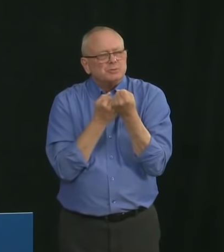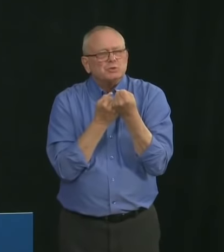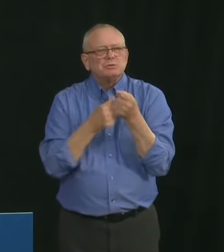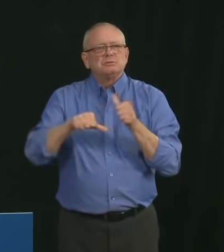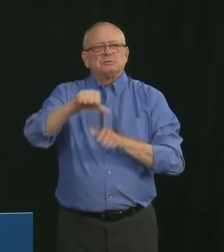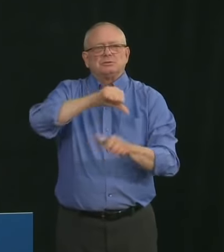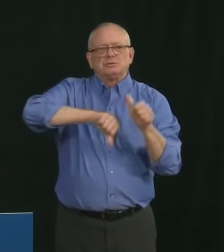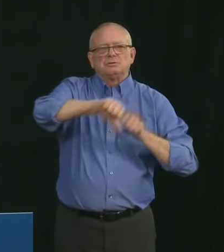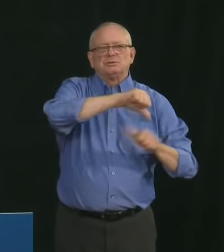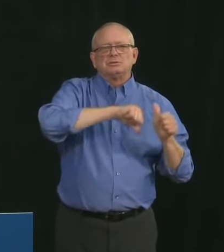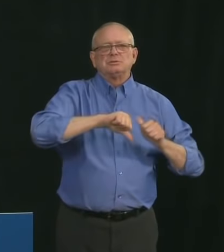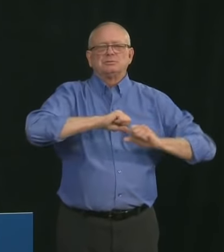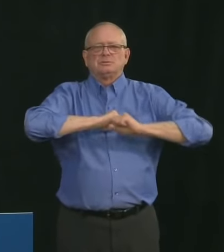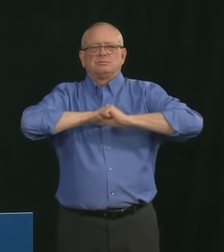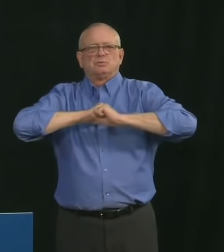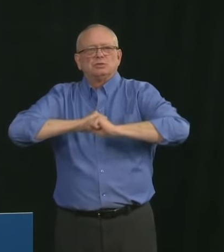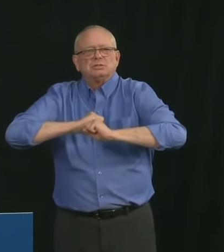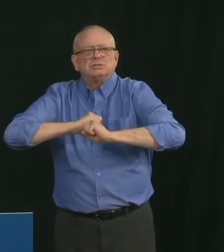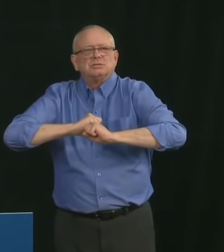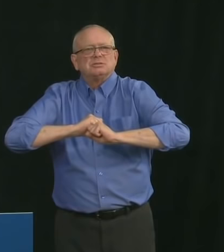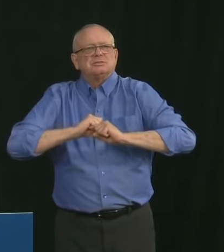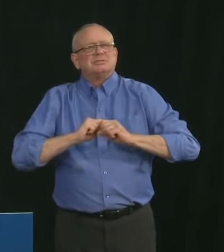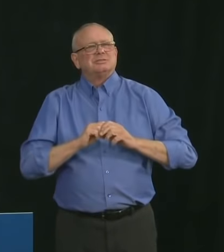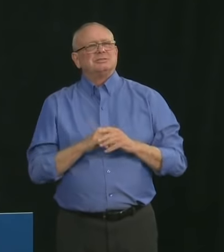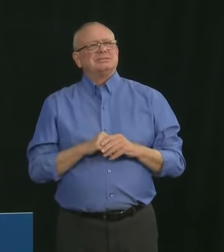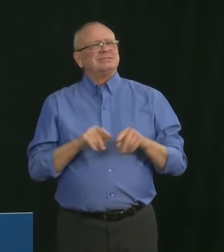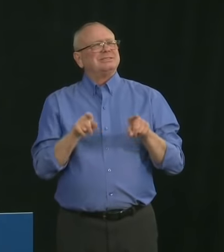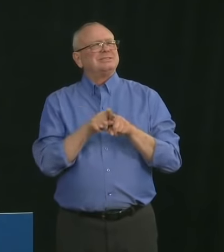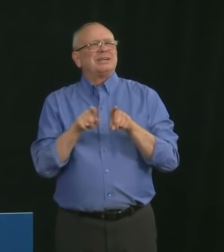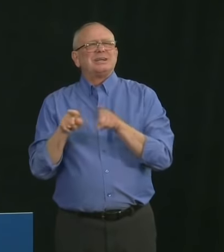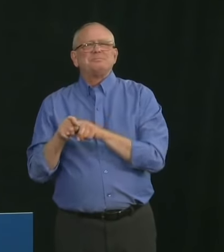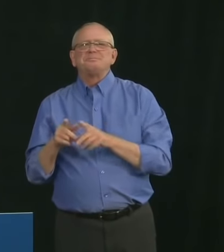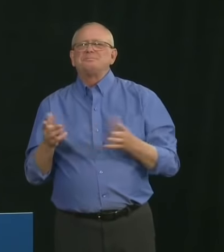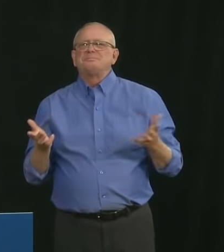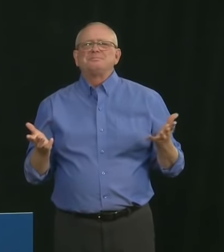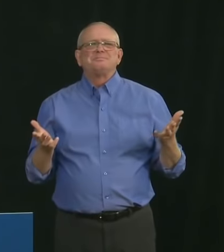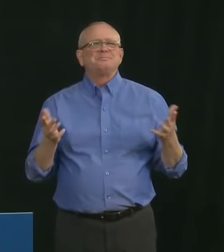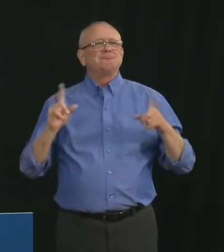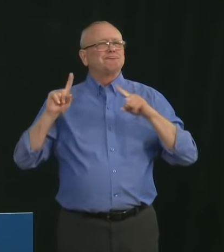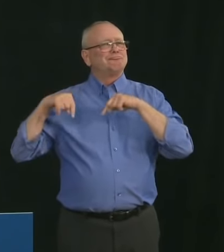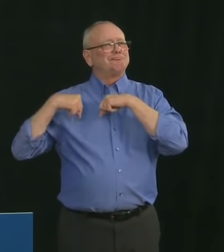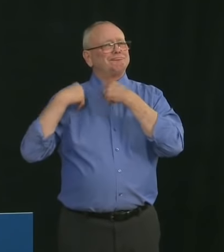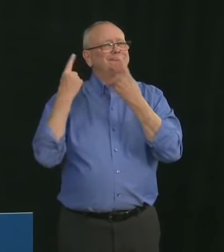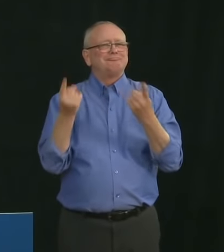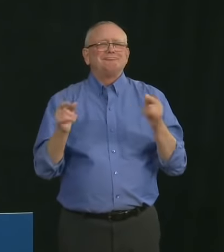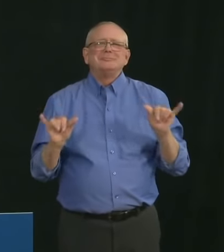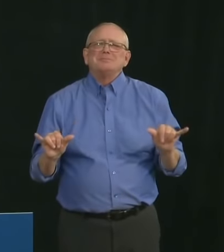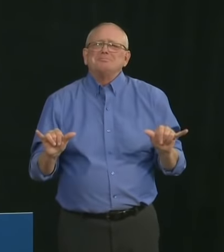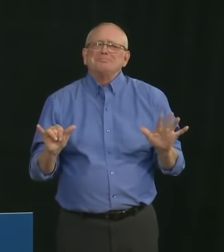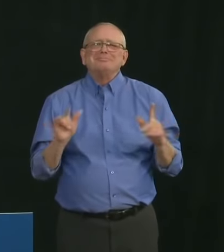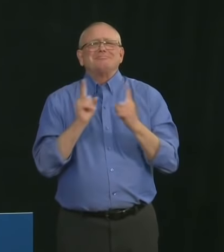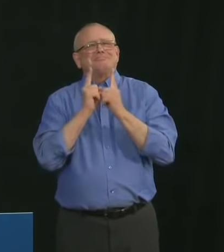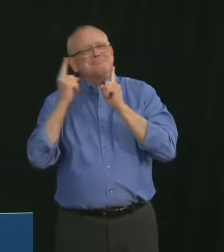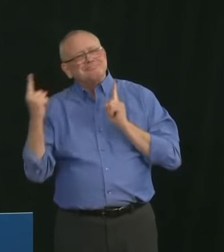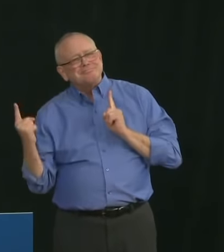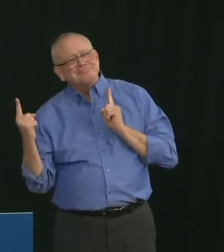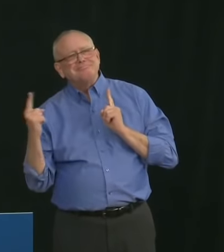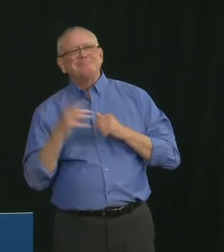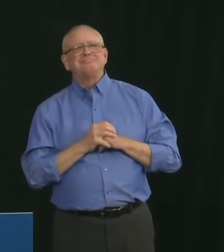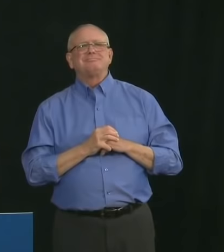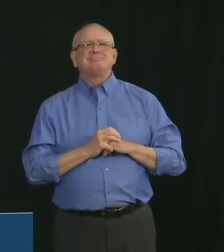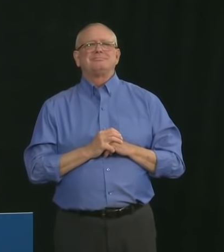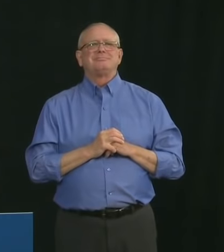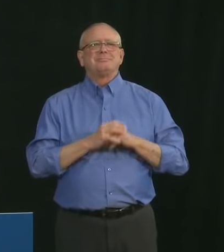the same basic messages that I've talked about for months now in terms of staying 2 meters or more away from each other,